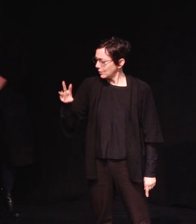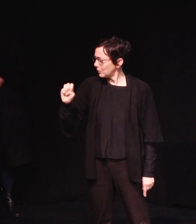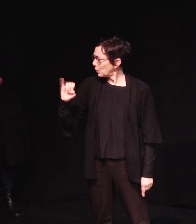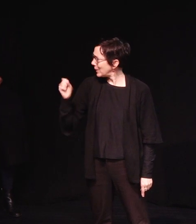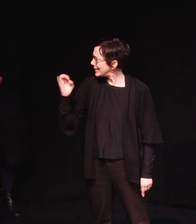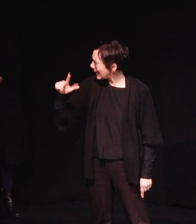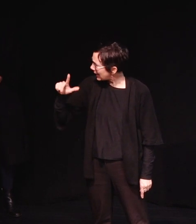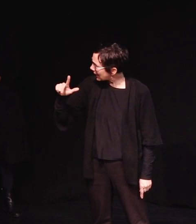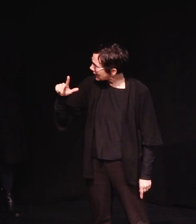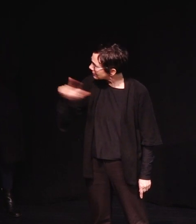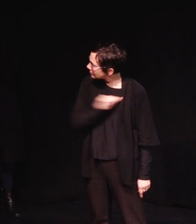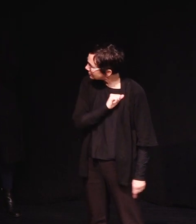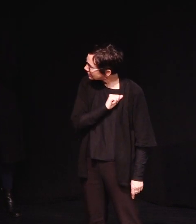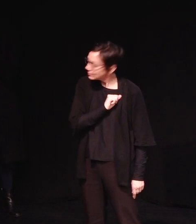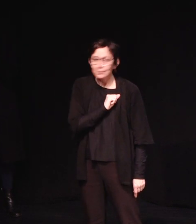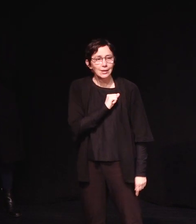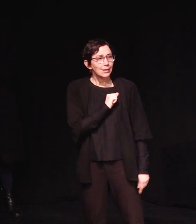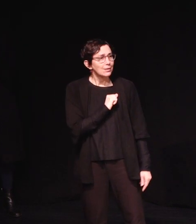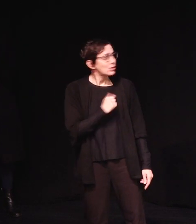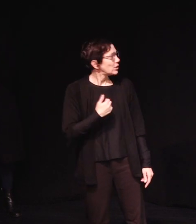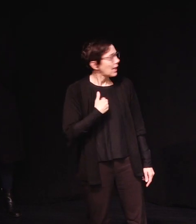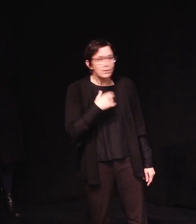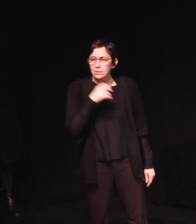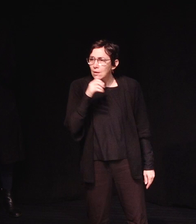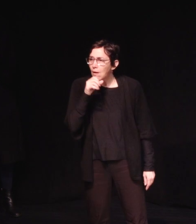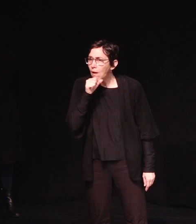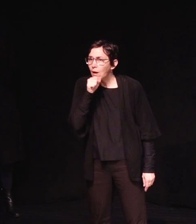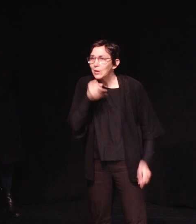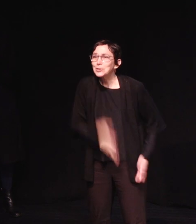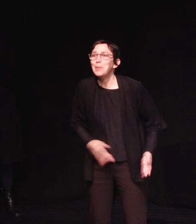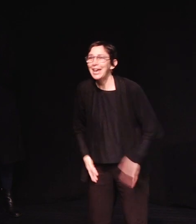Note her outfit, the orange pants and the black. It's